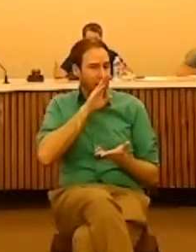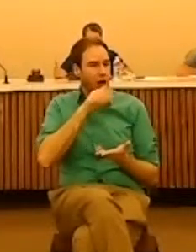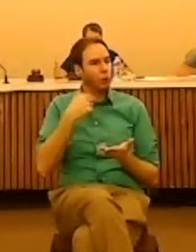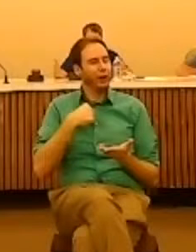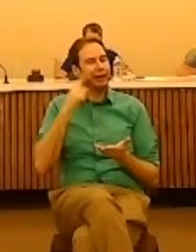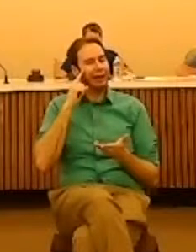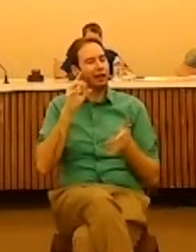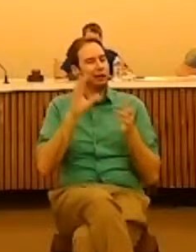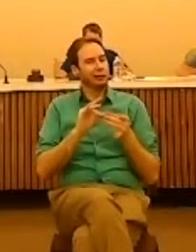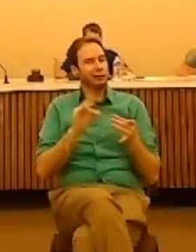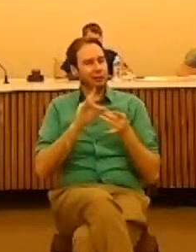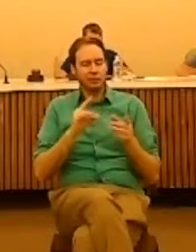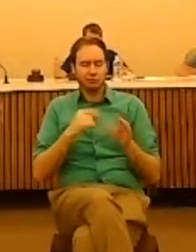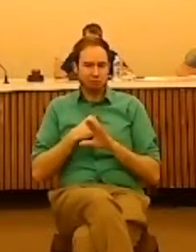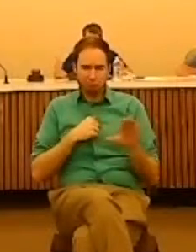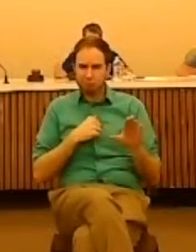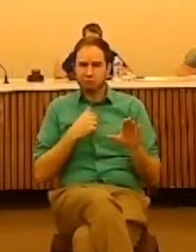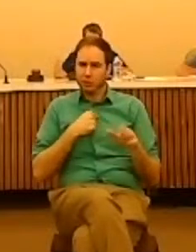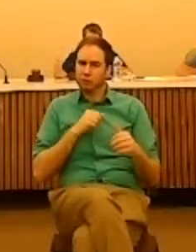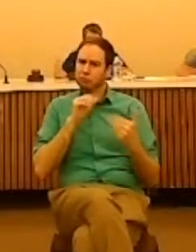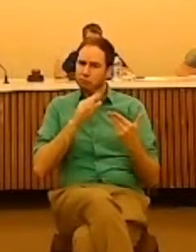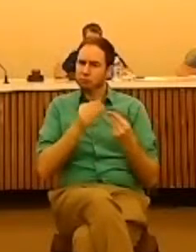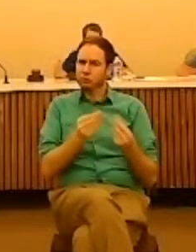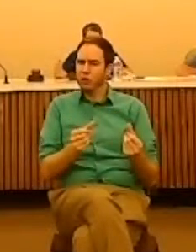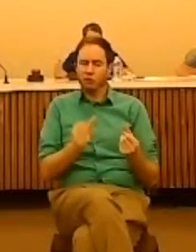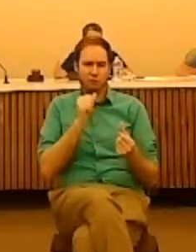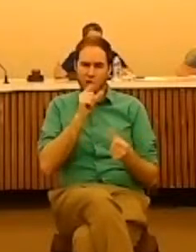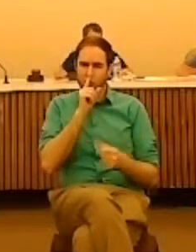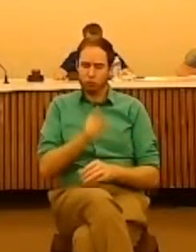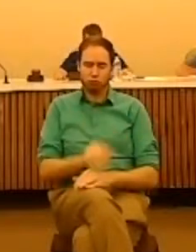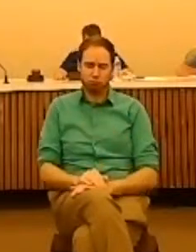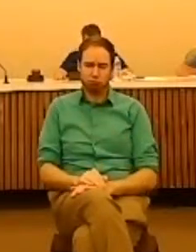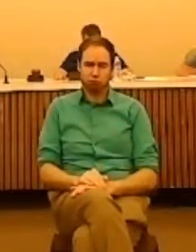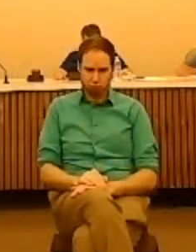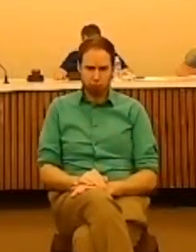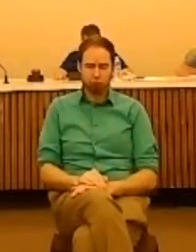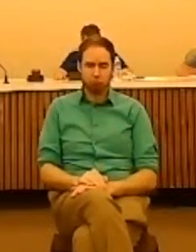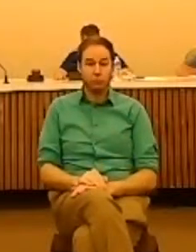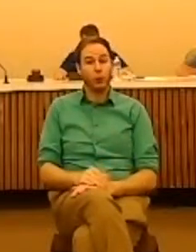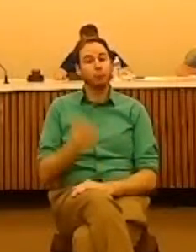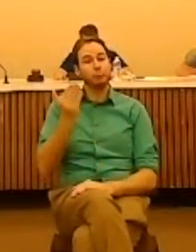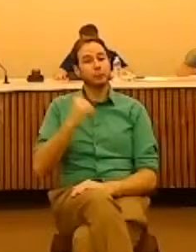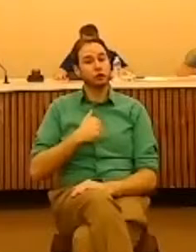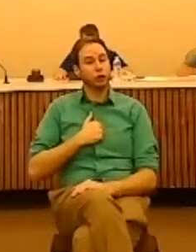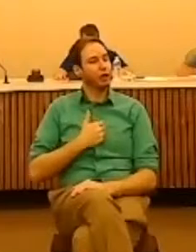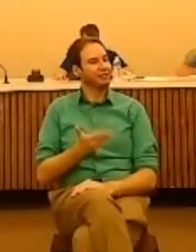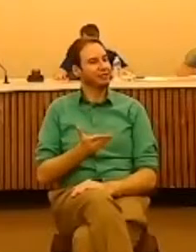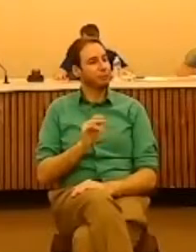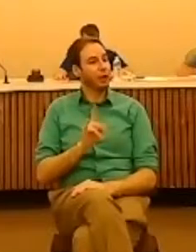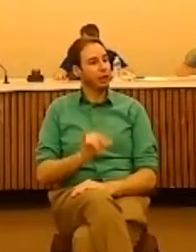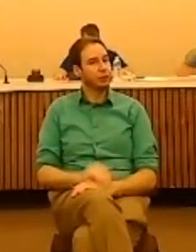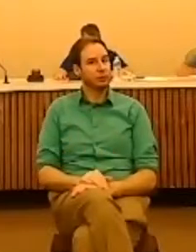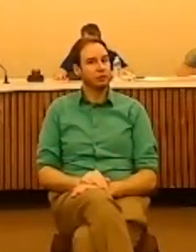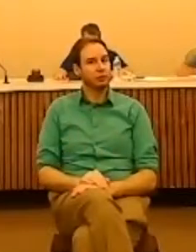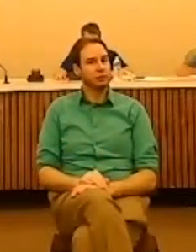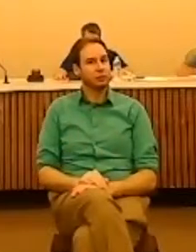same complaint. And again, it is just not true. Okay, sorry.